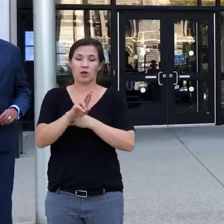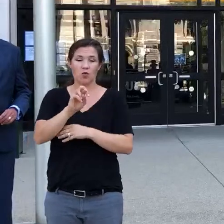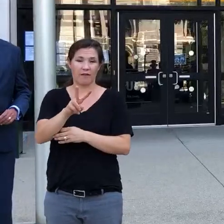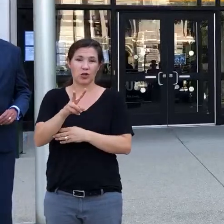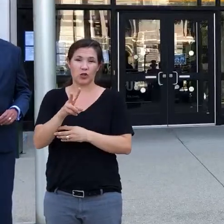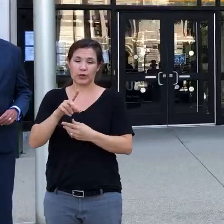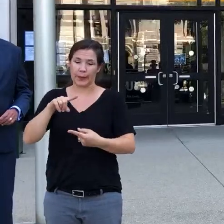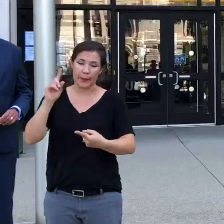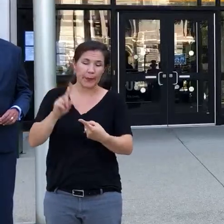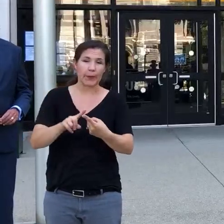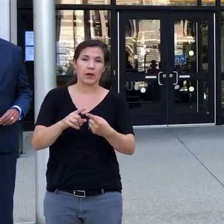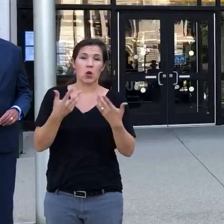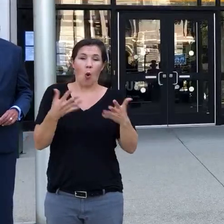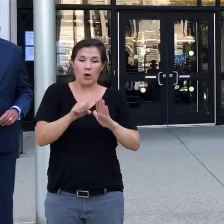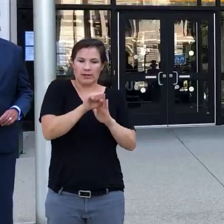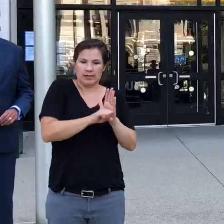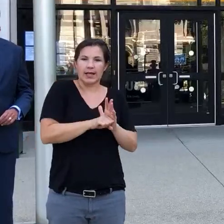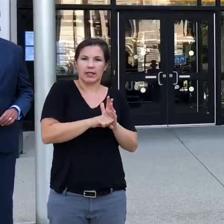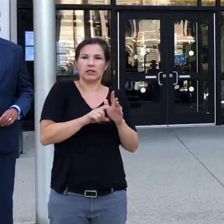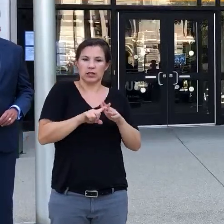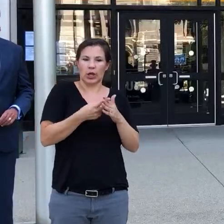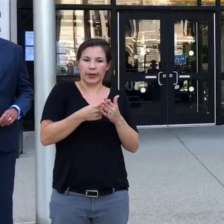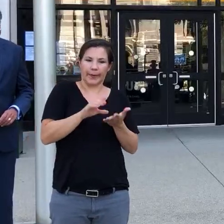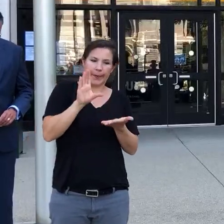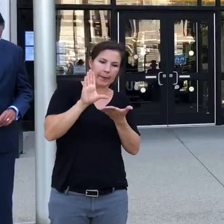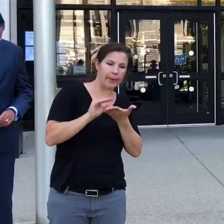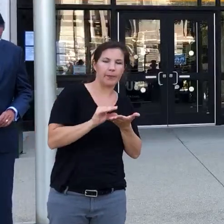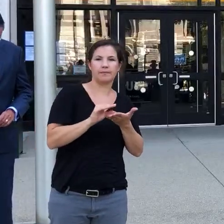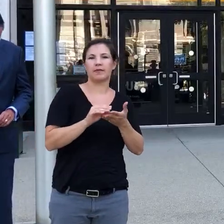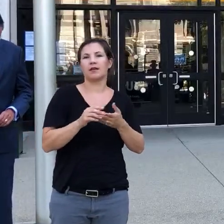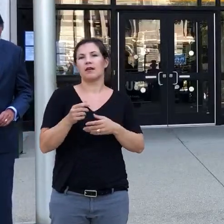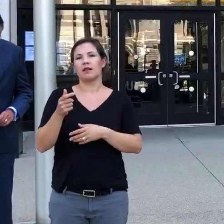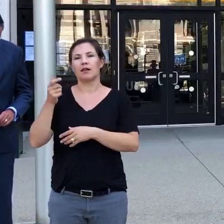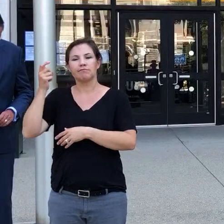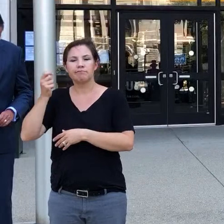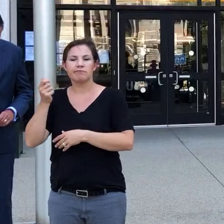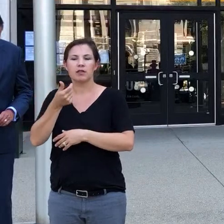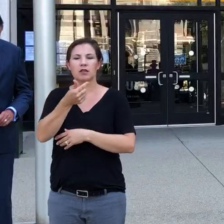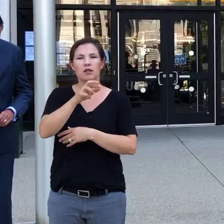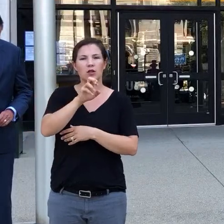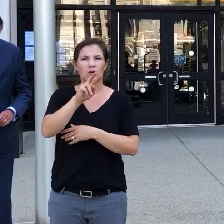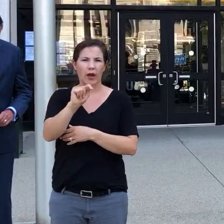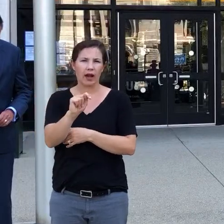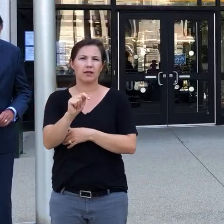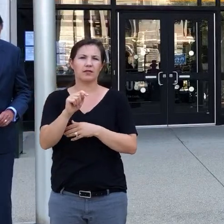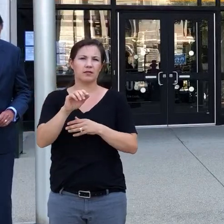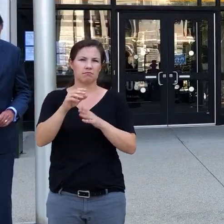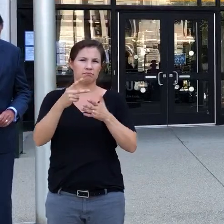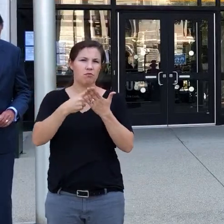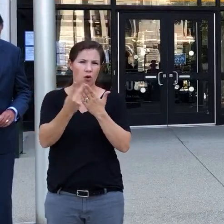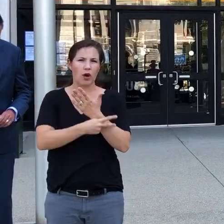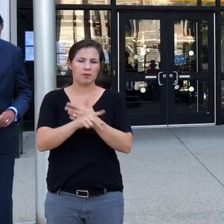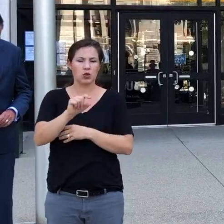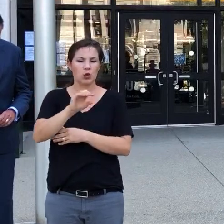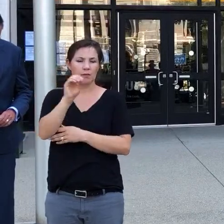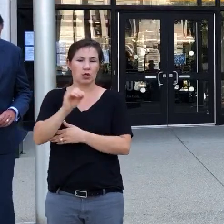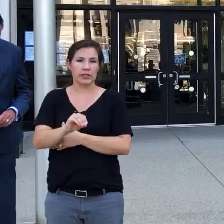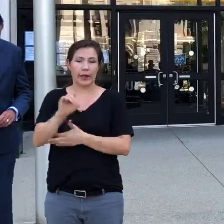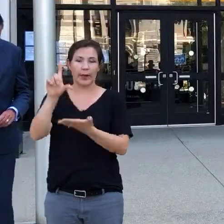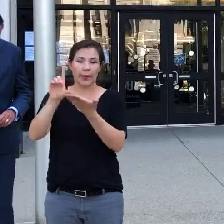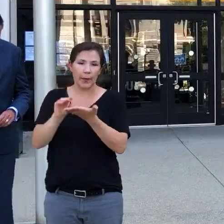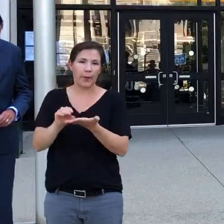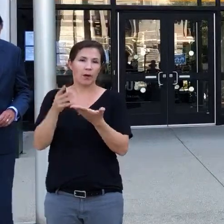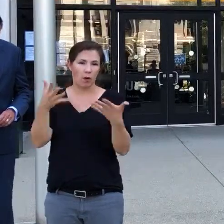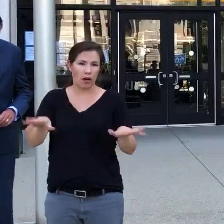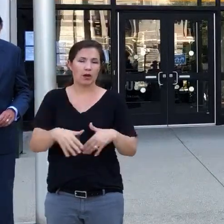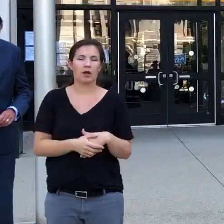point where the state has already started to cut funding on grants and other programs by 20%. It is a concern. It's something we're